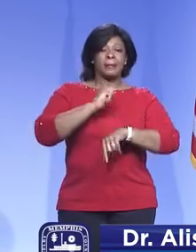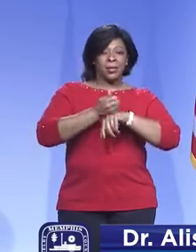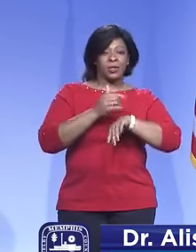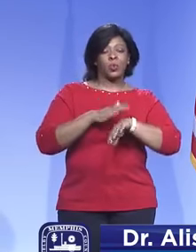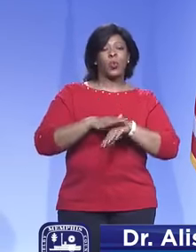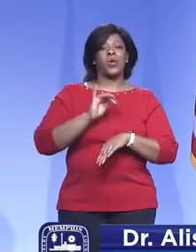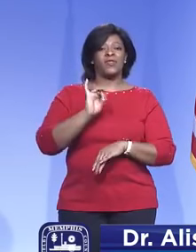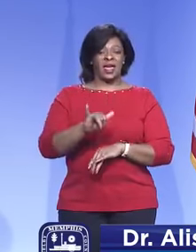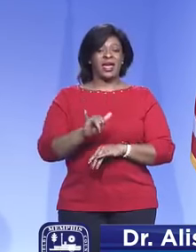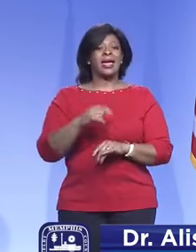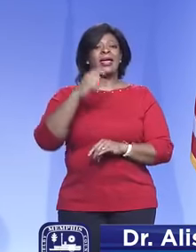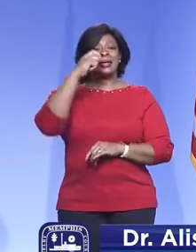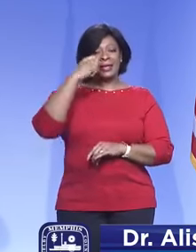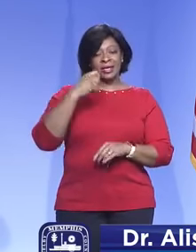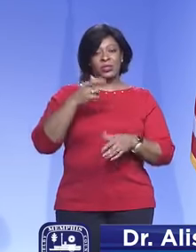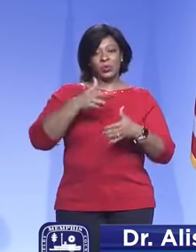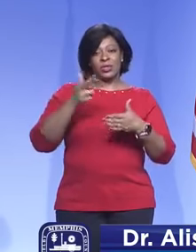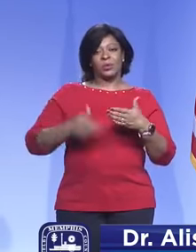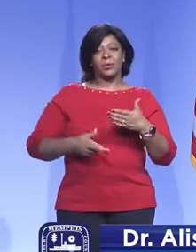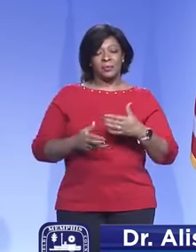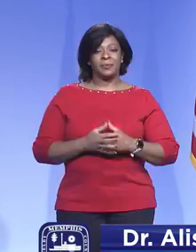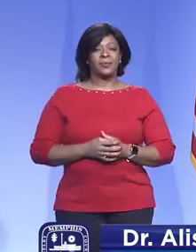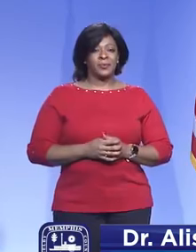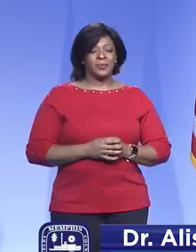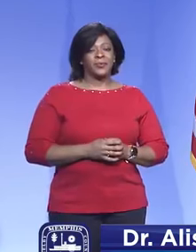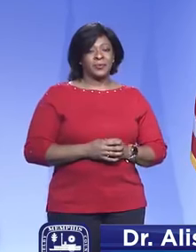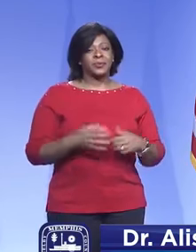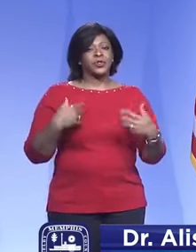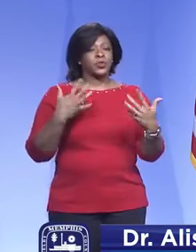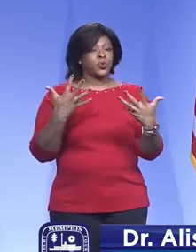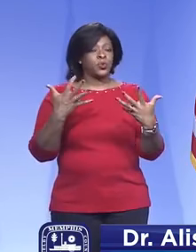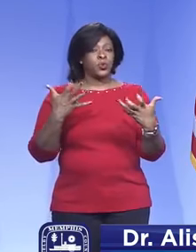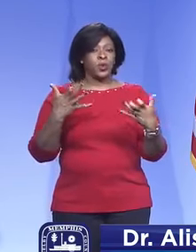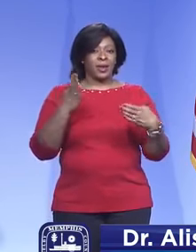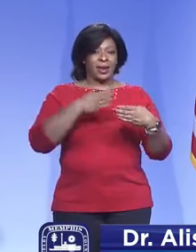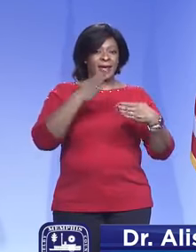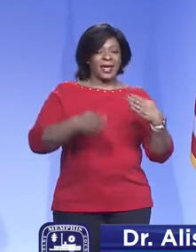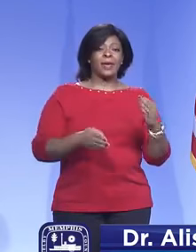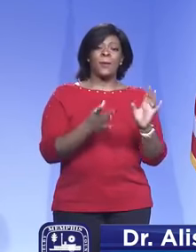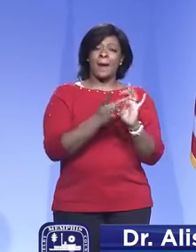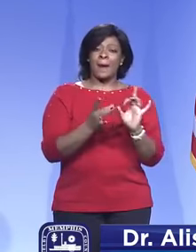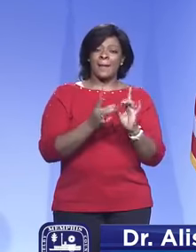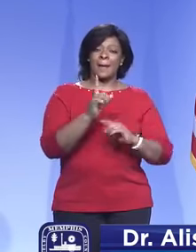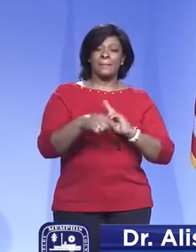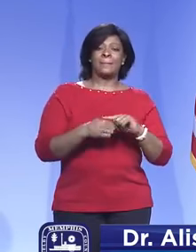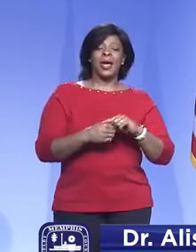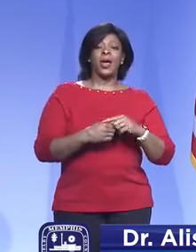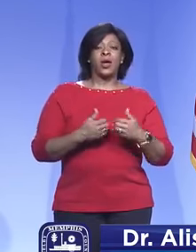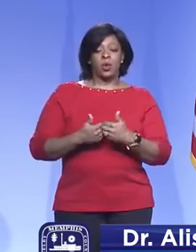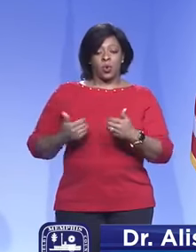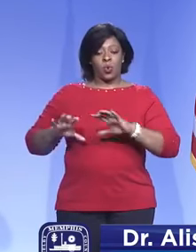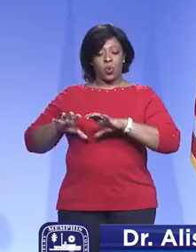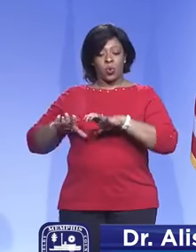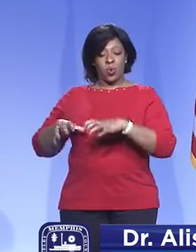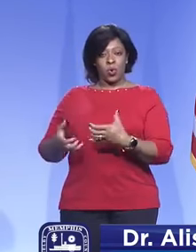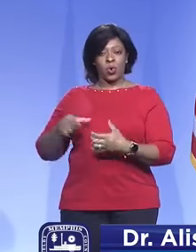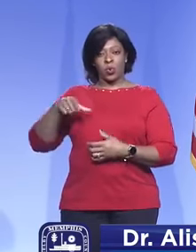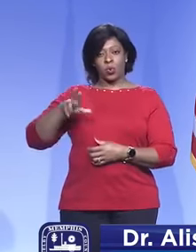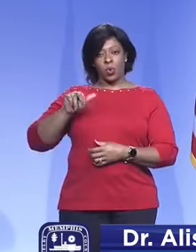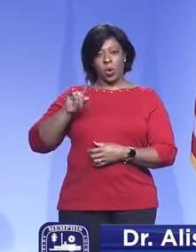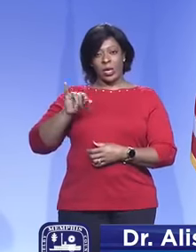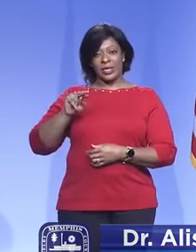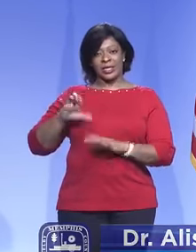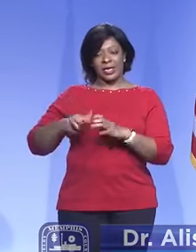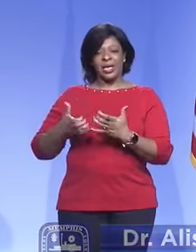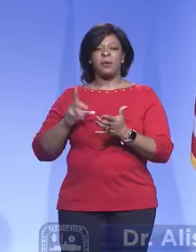that test result. I wanted to end with some comments about quarantine, but I believe Dr. Randolph will cover